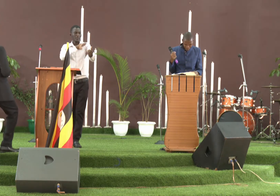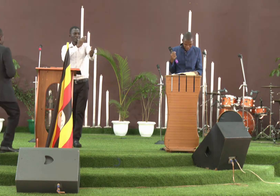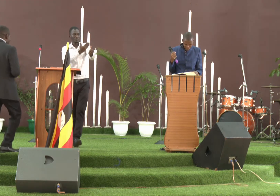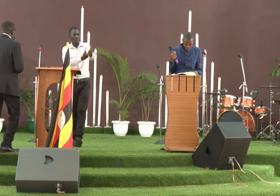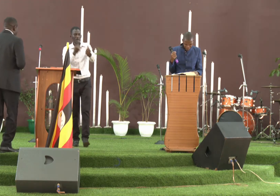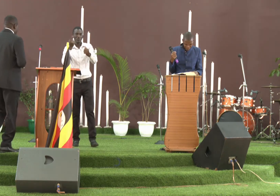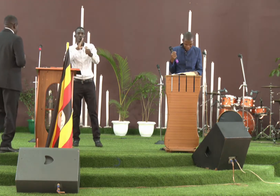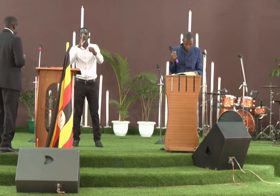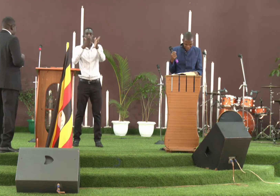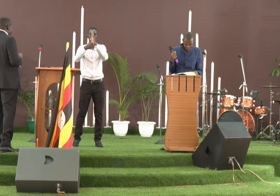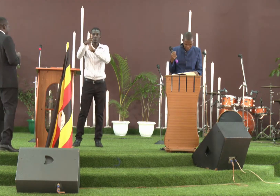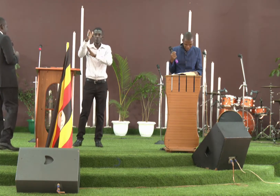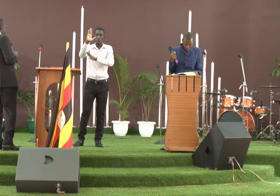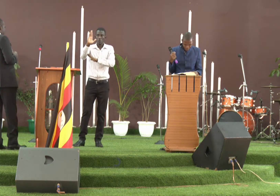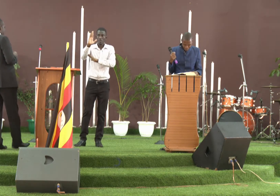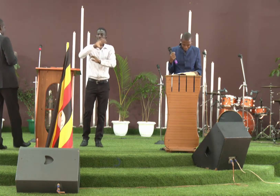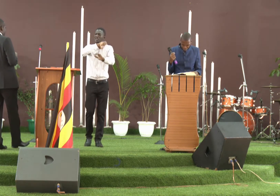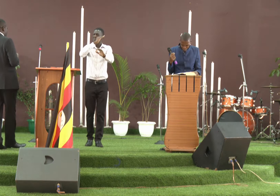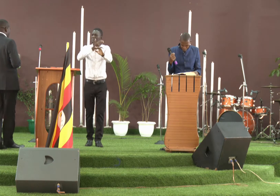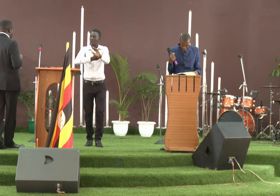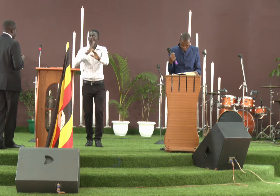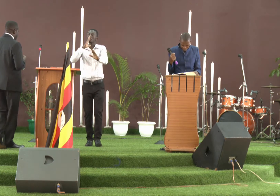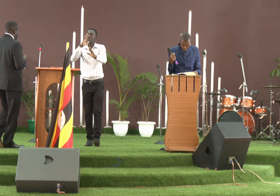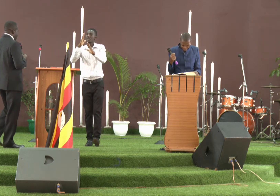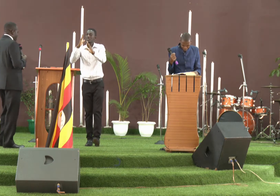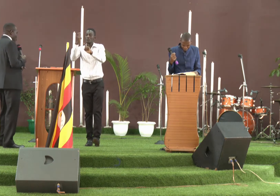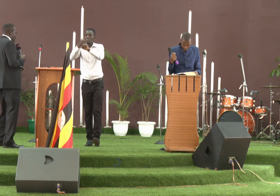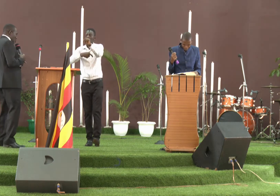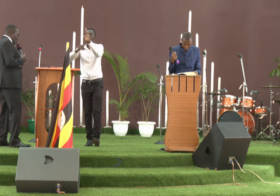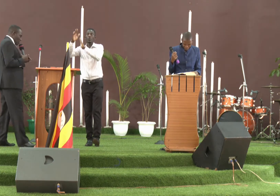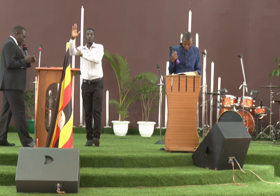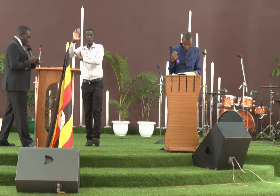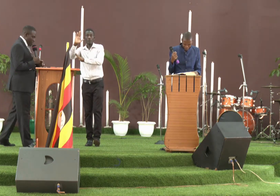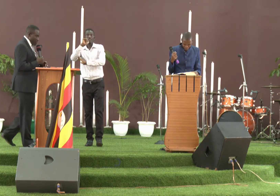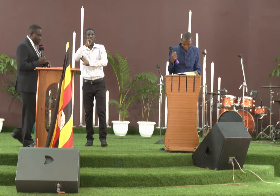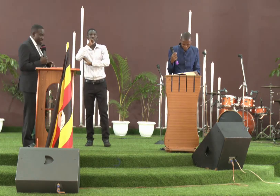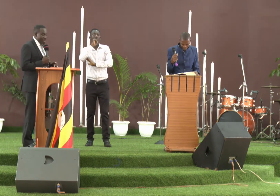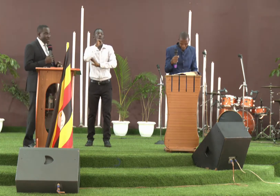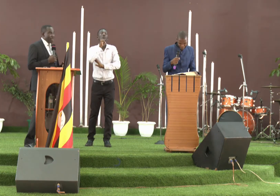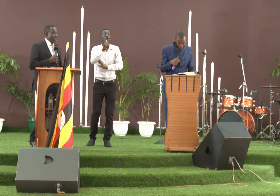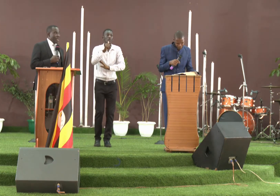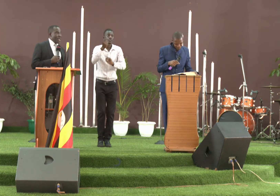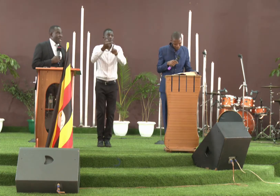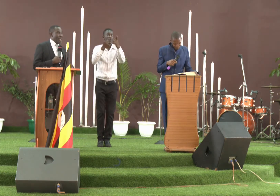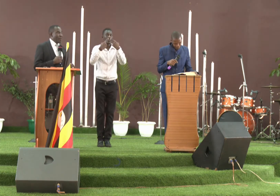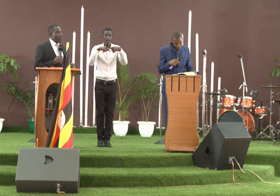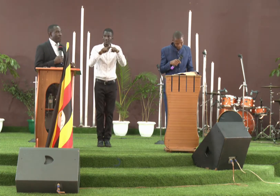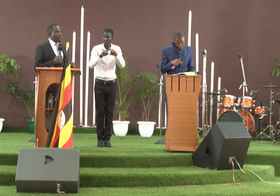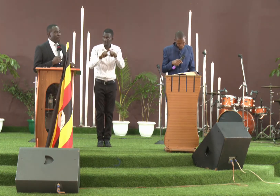Venga eri Katonda. Amanya amanji galiokega venga eri Katonda sosi. Erife.